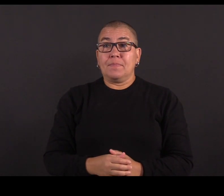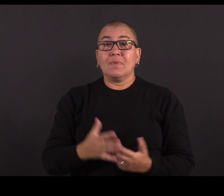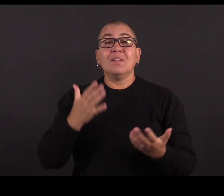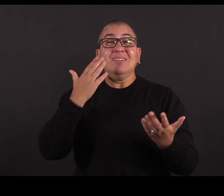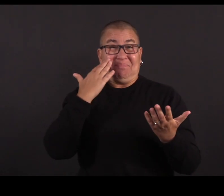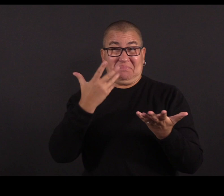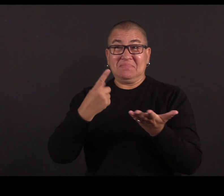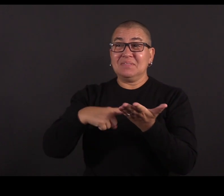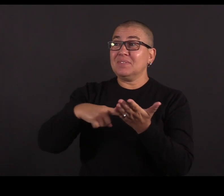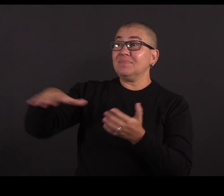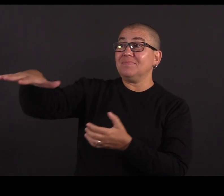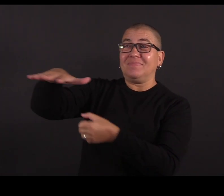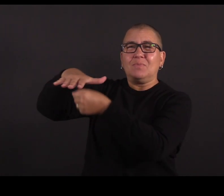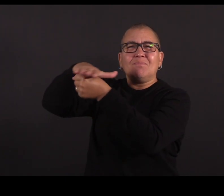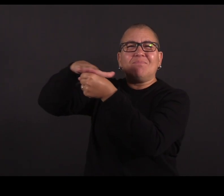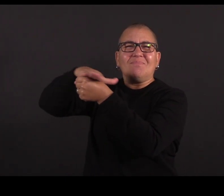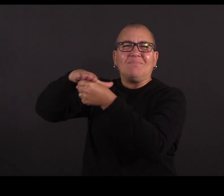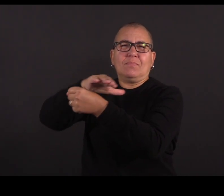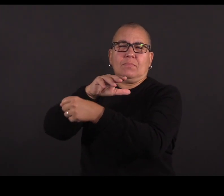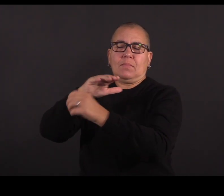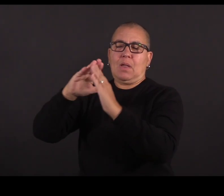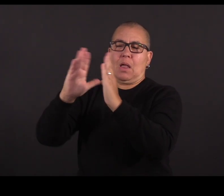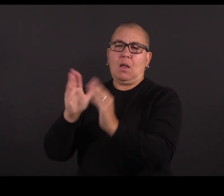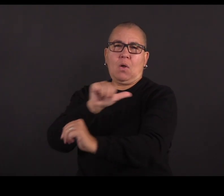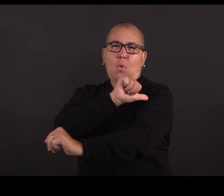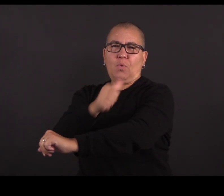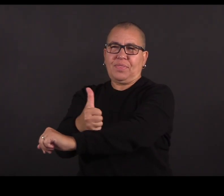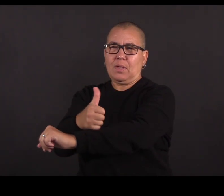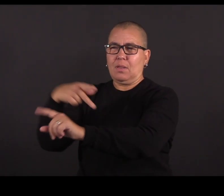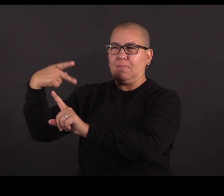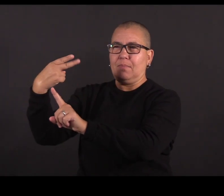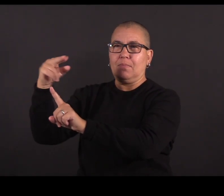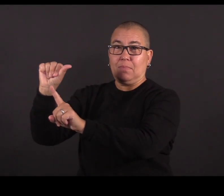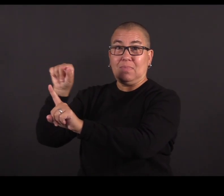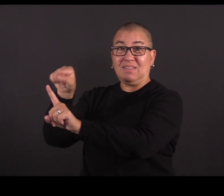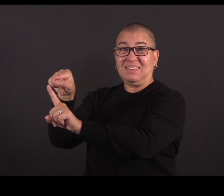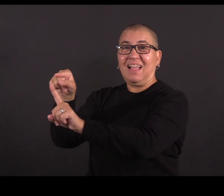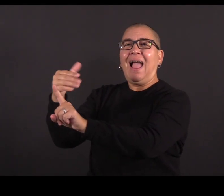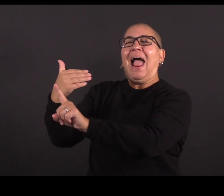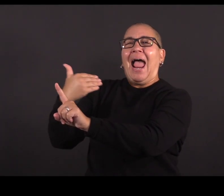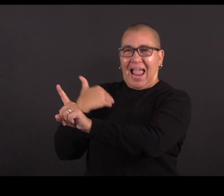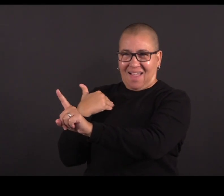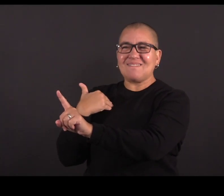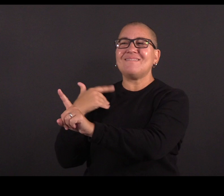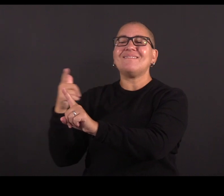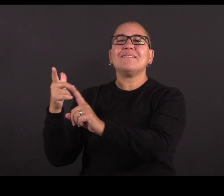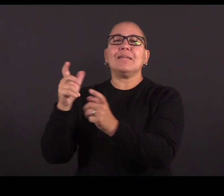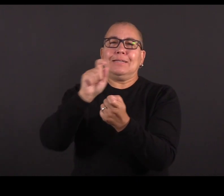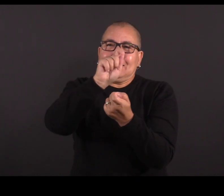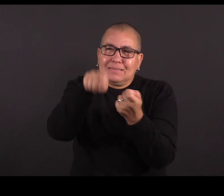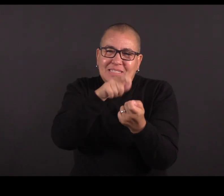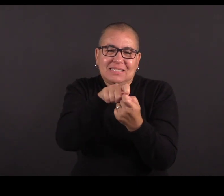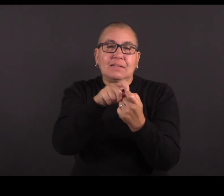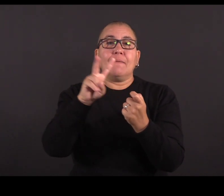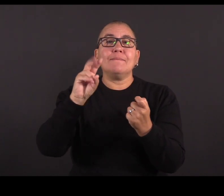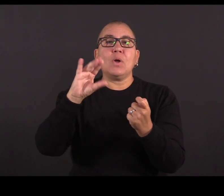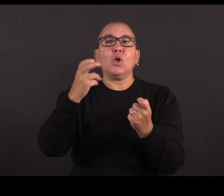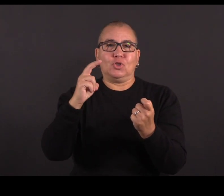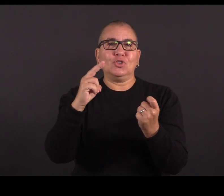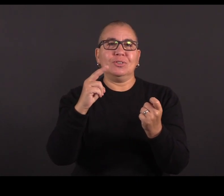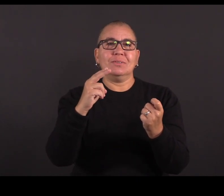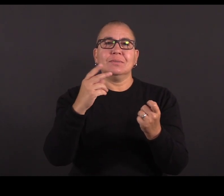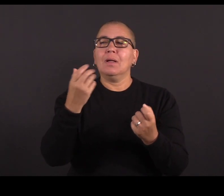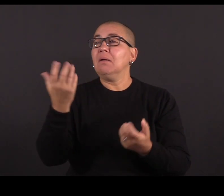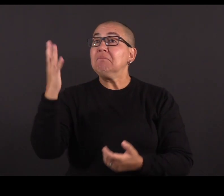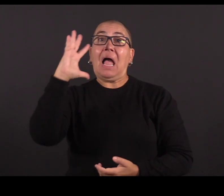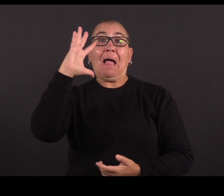authority will designate a certain number of housing vouchers directly to a victim